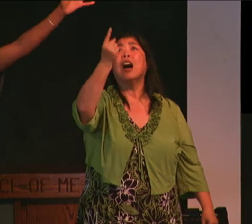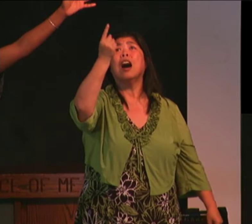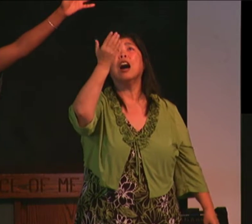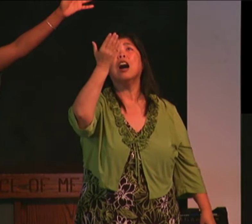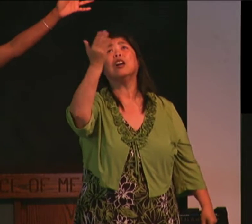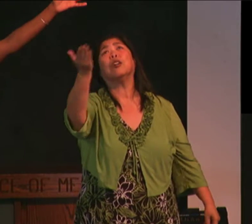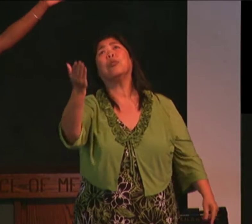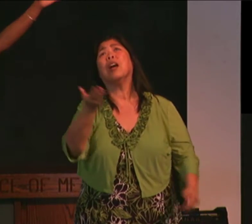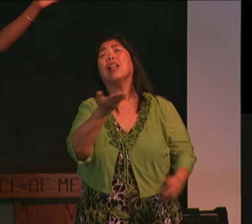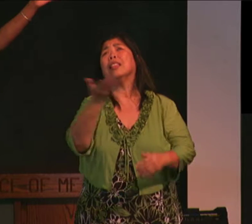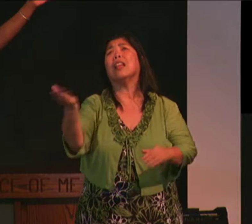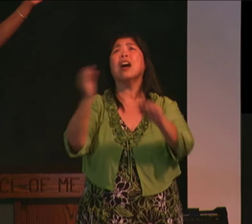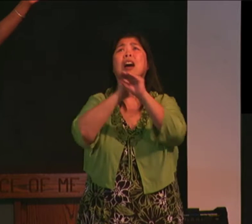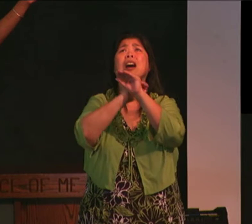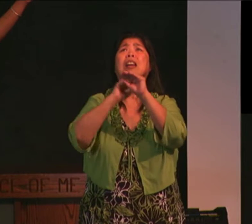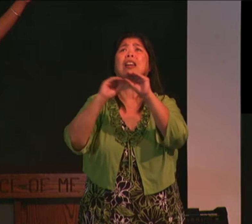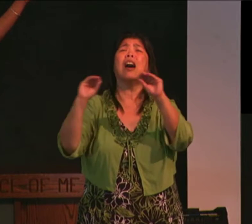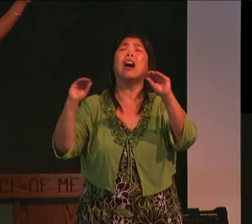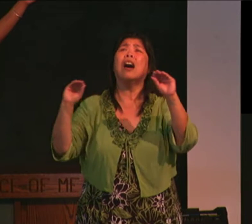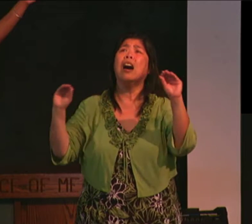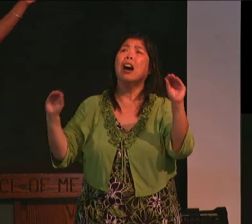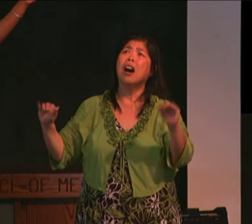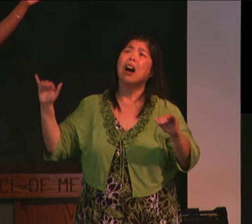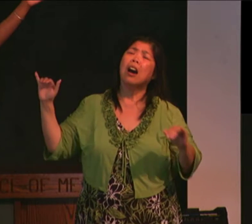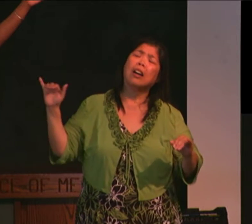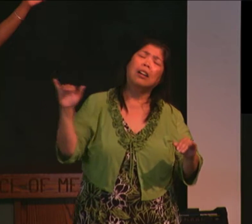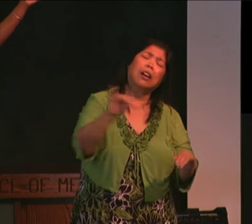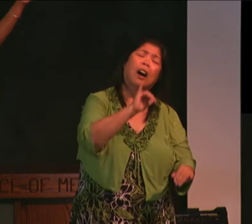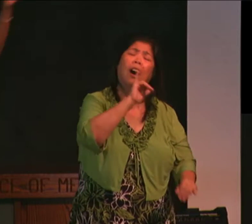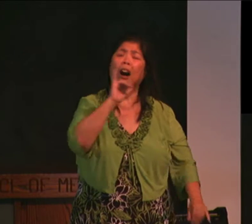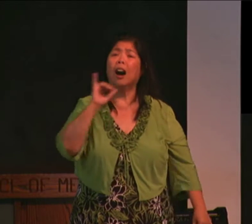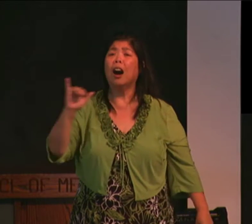you. There is none like you.